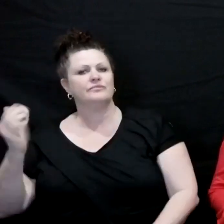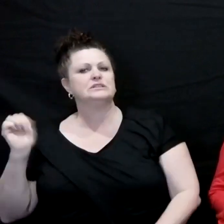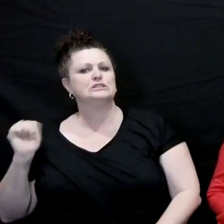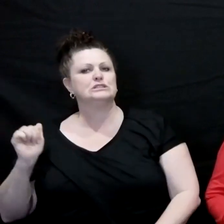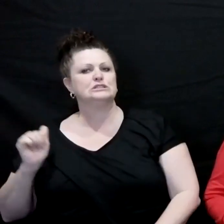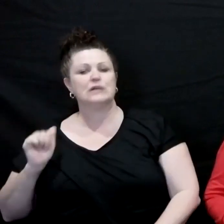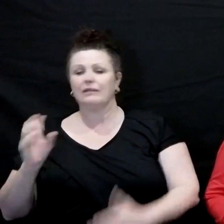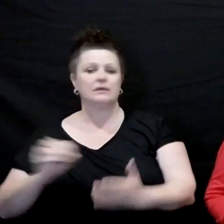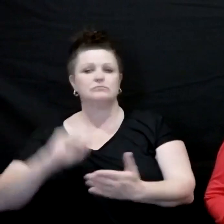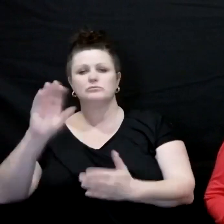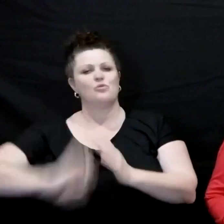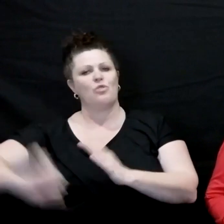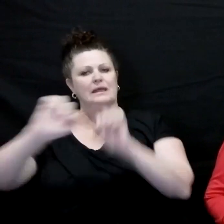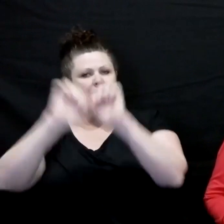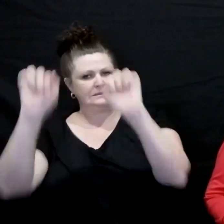in the system somewhere.